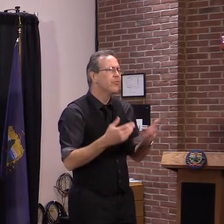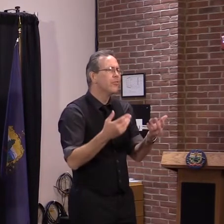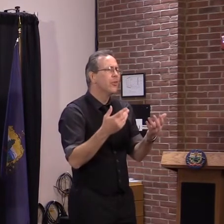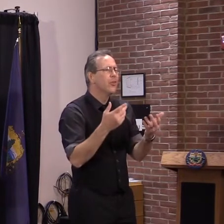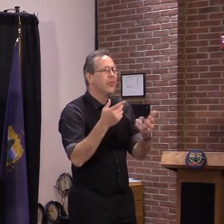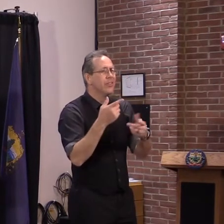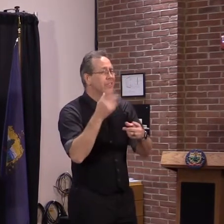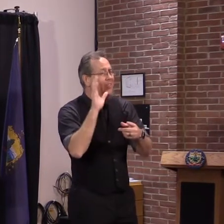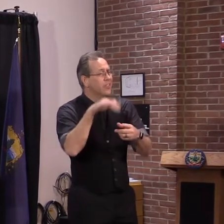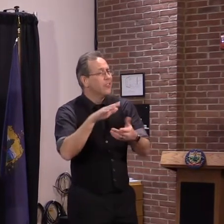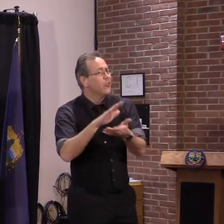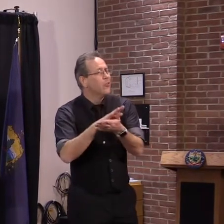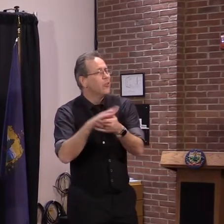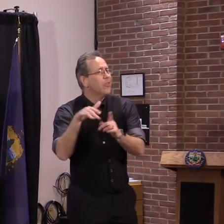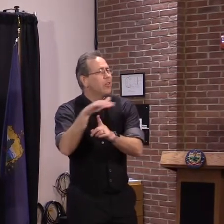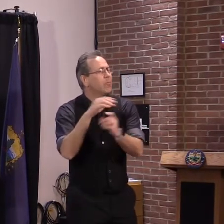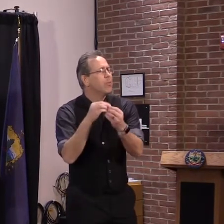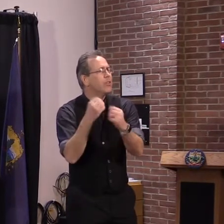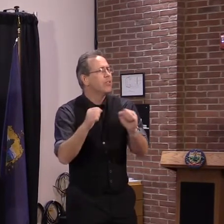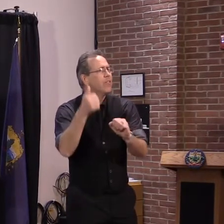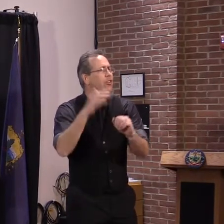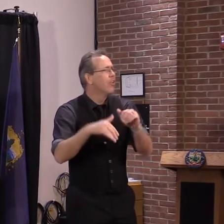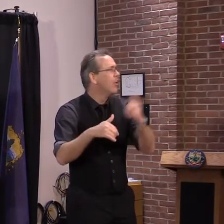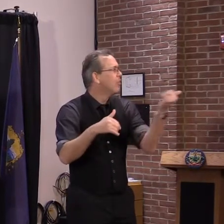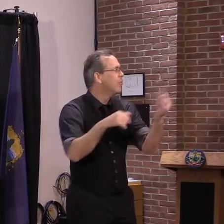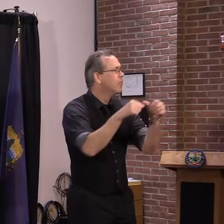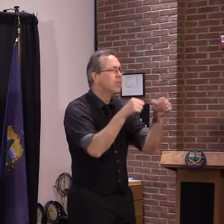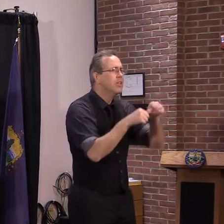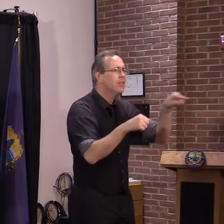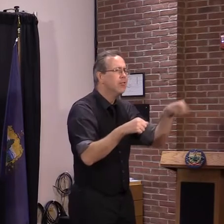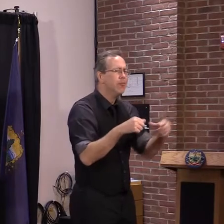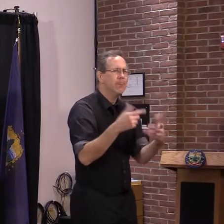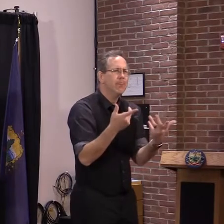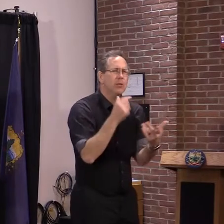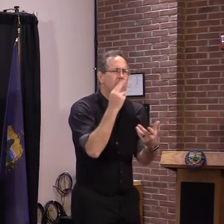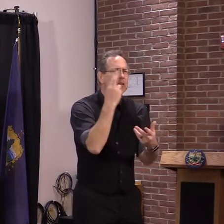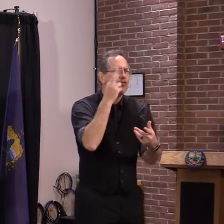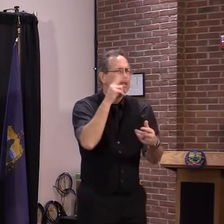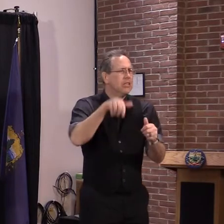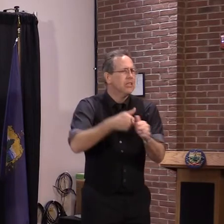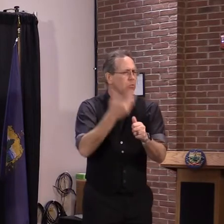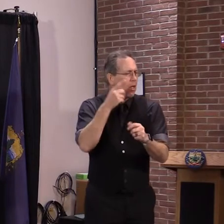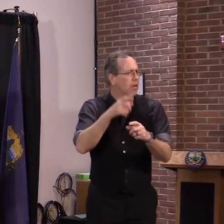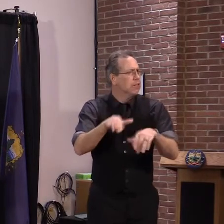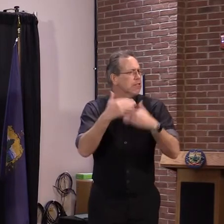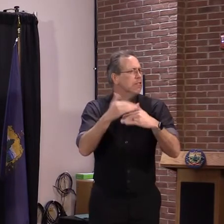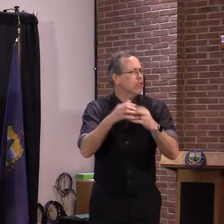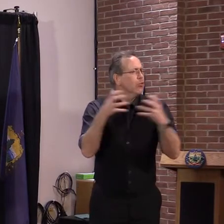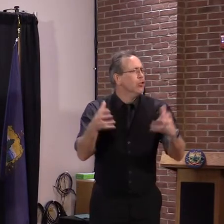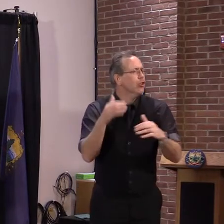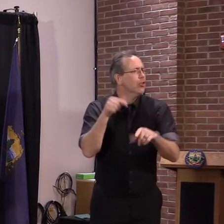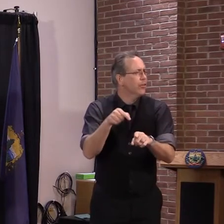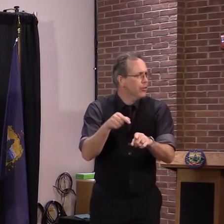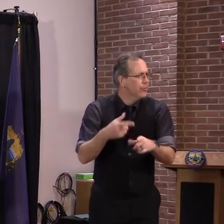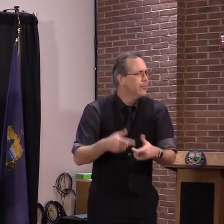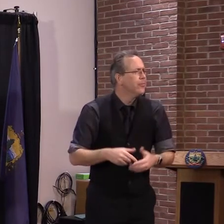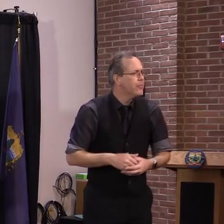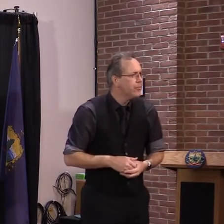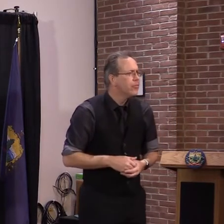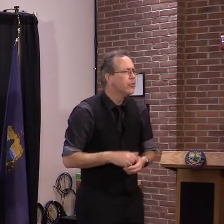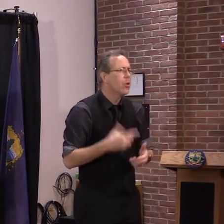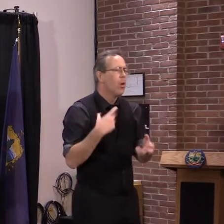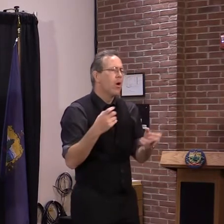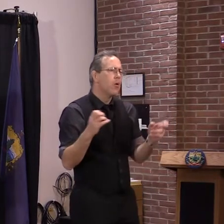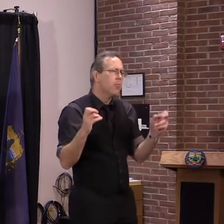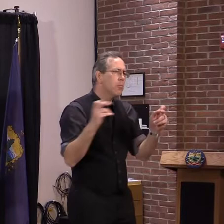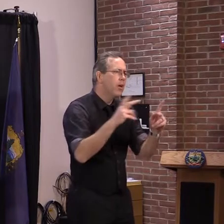what brought this to light. And we think that it's important that kids get back to normal to tamp down the